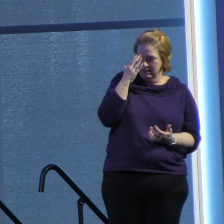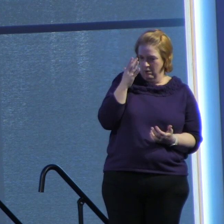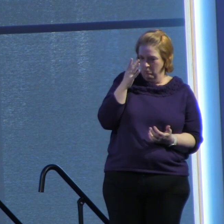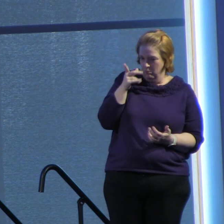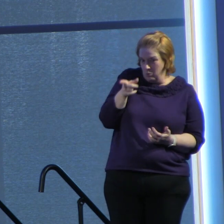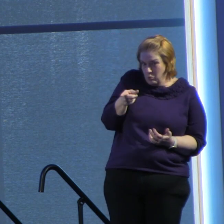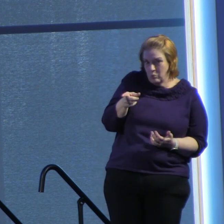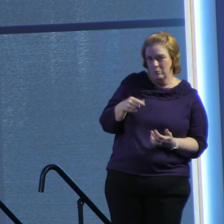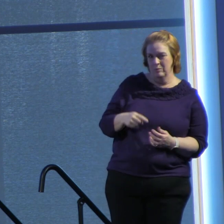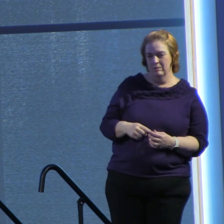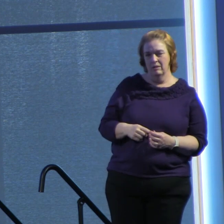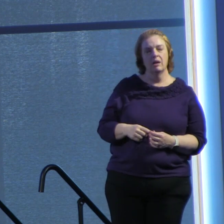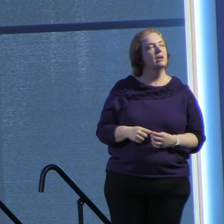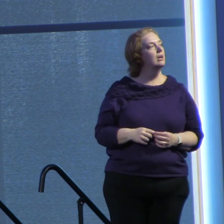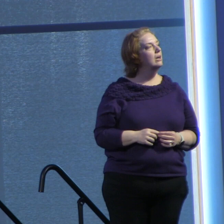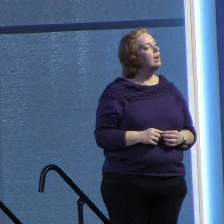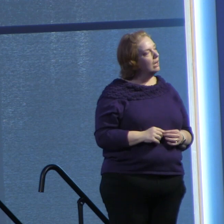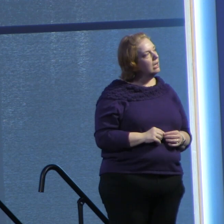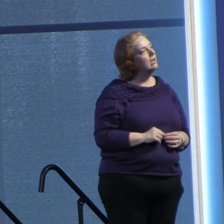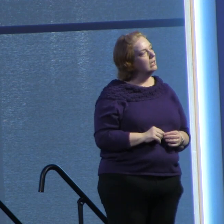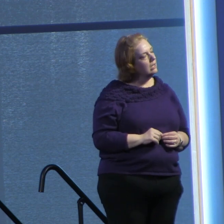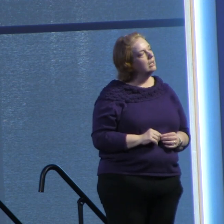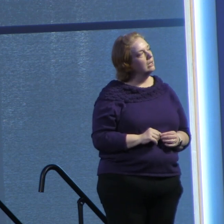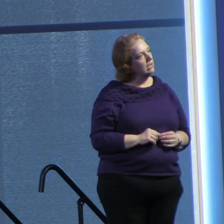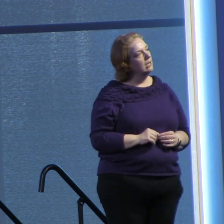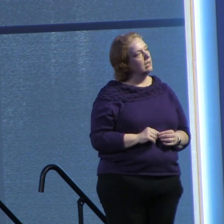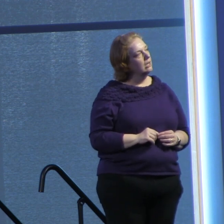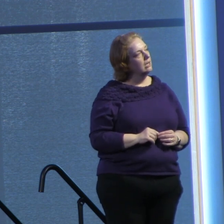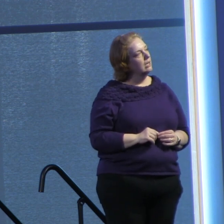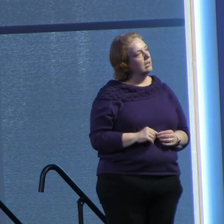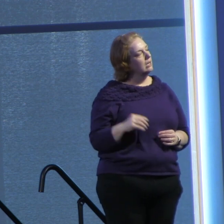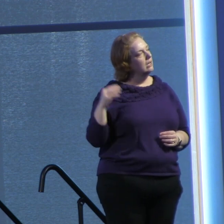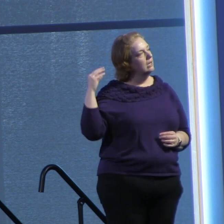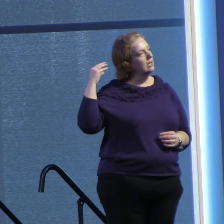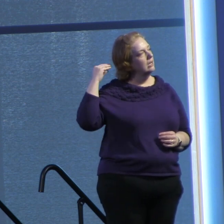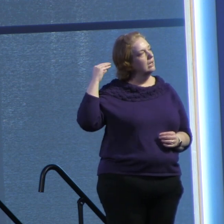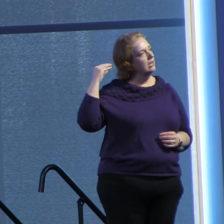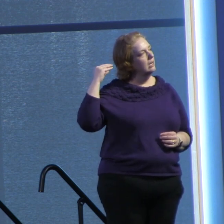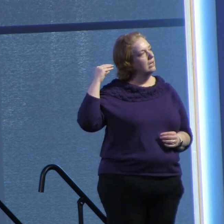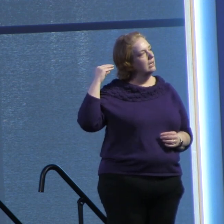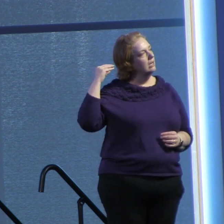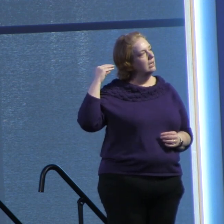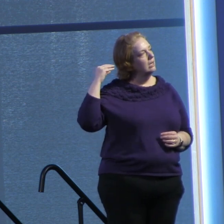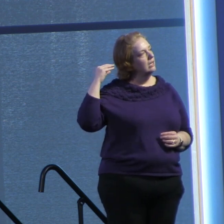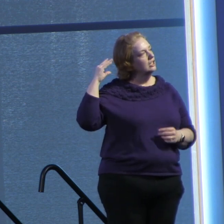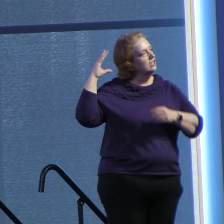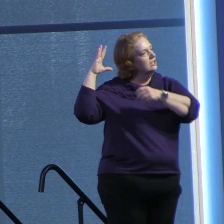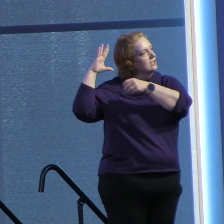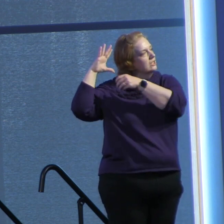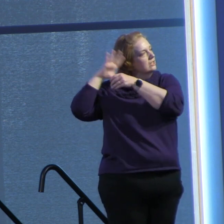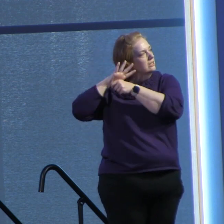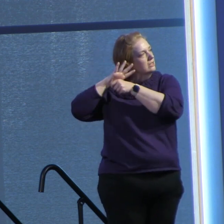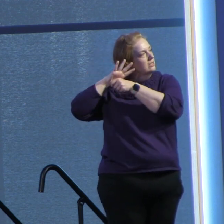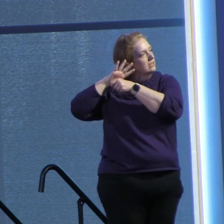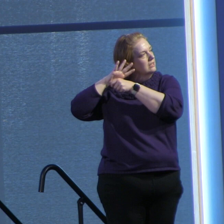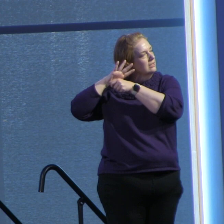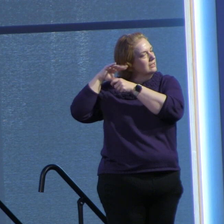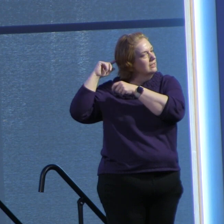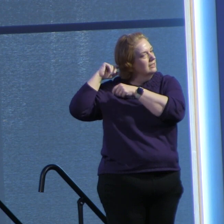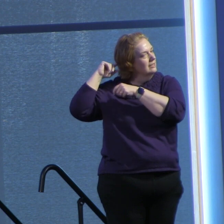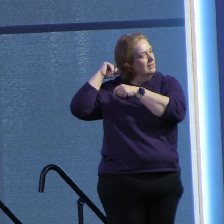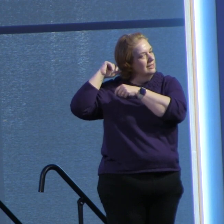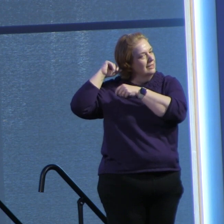you." I was like, "Uh-huh." My intuition is like, And then